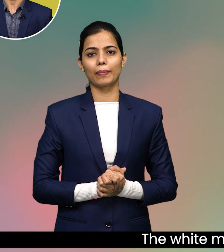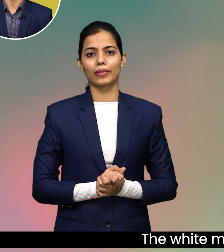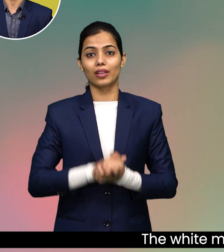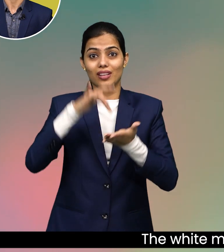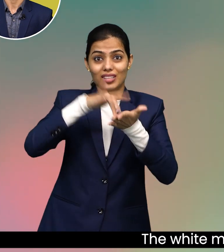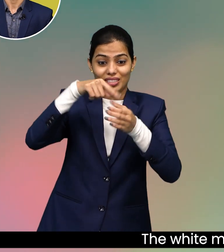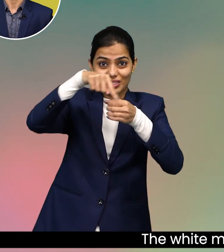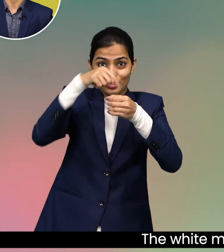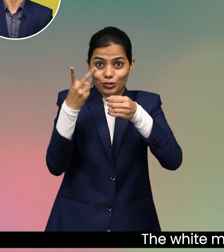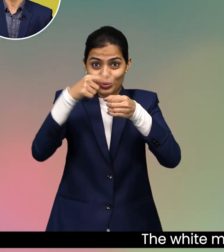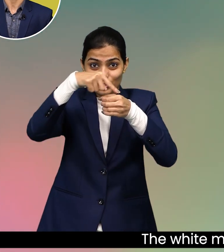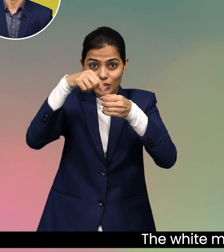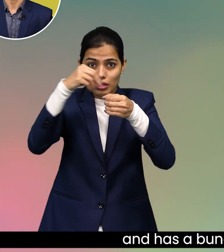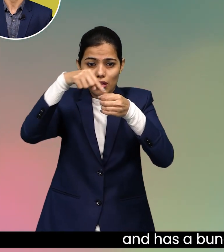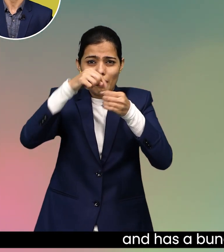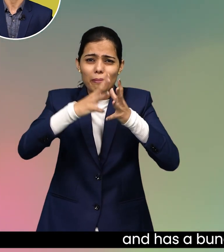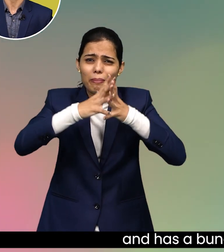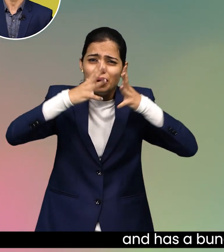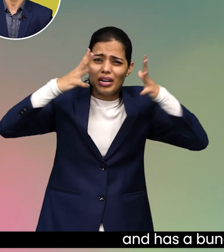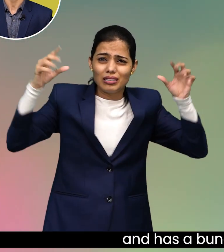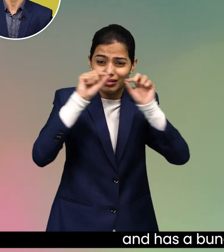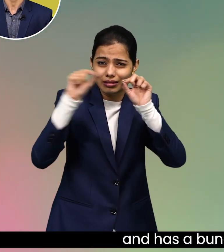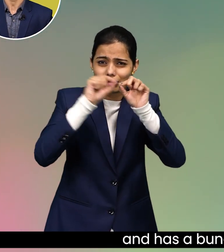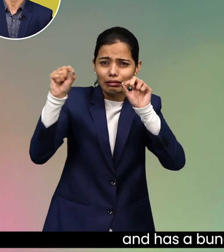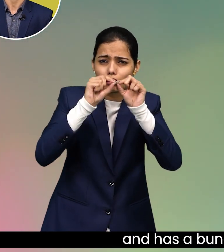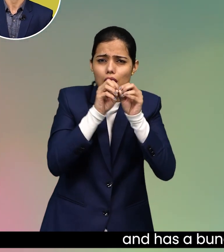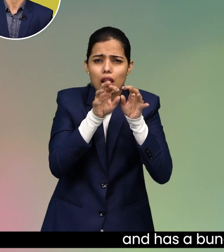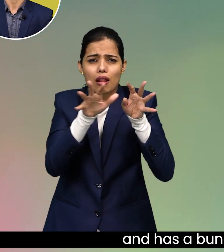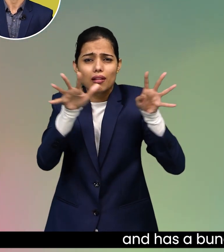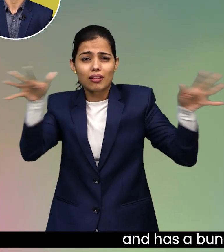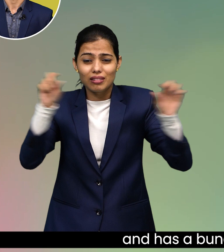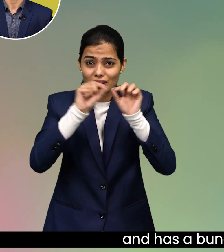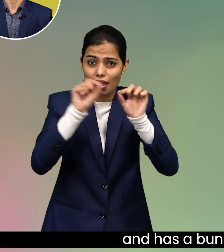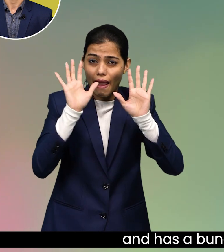The white matter is external and has bundle of nerve tracts.